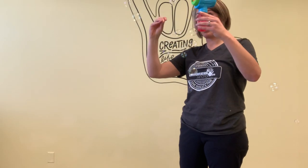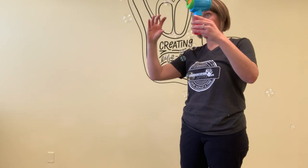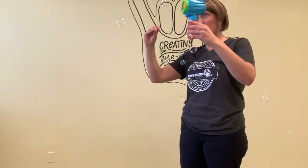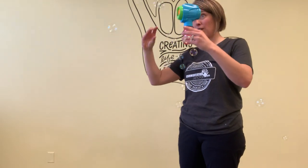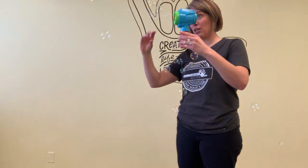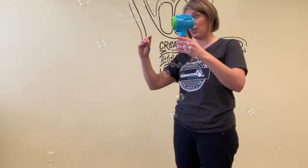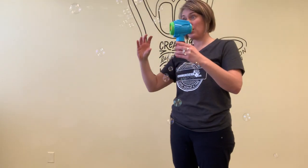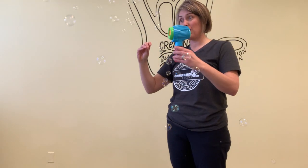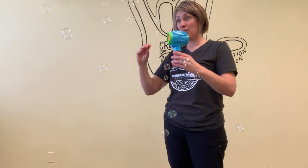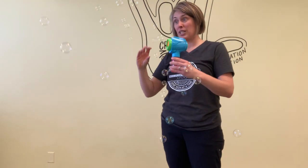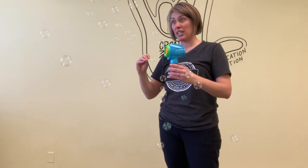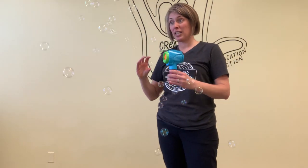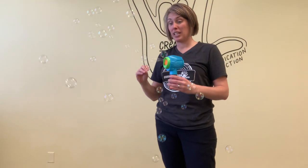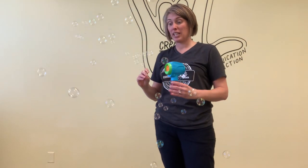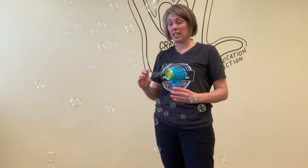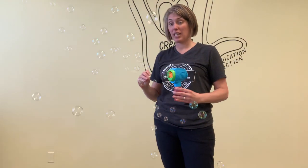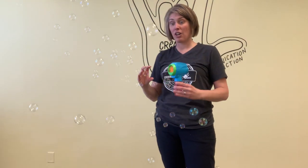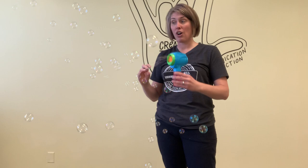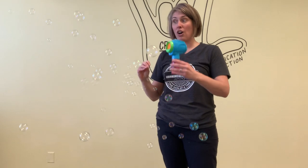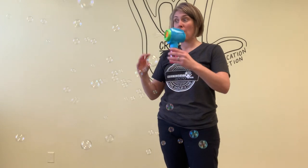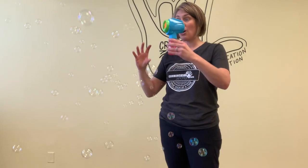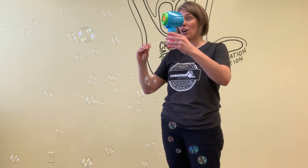Bubbles floating all